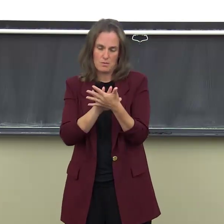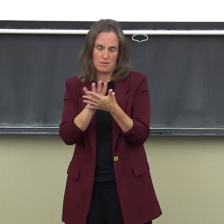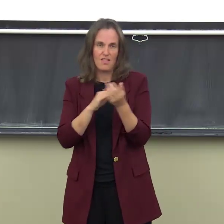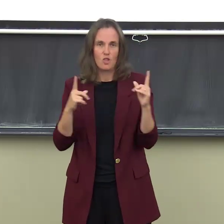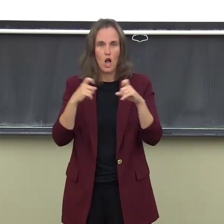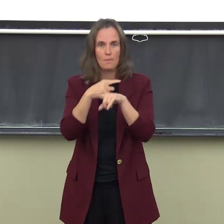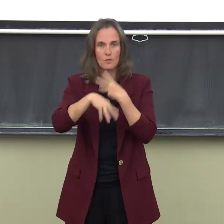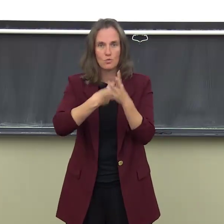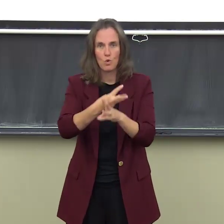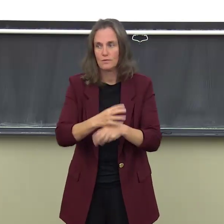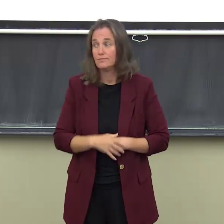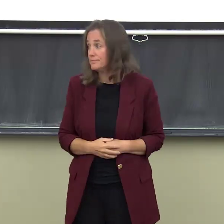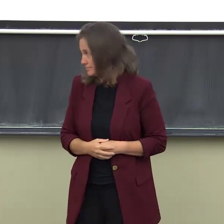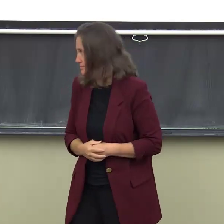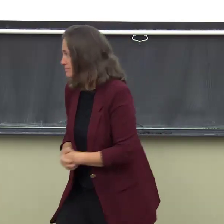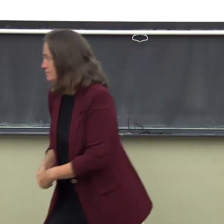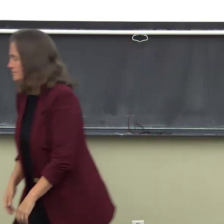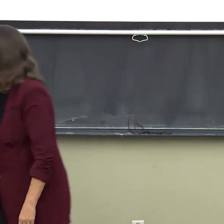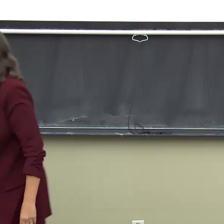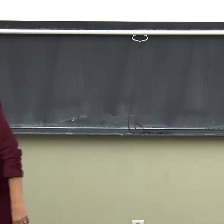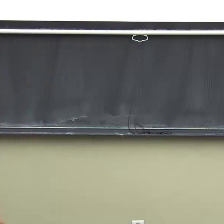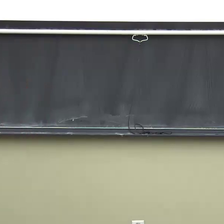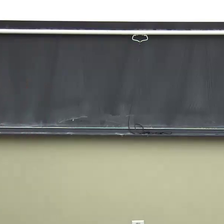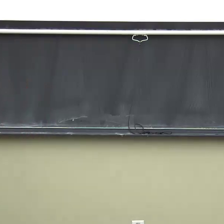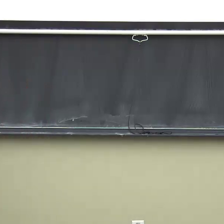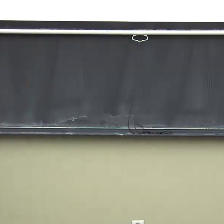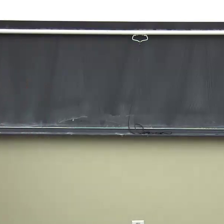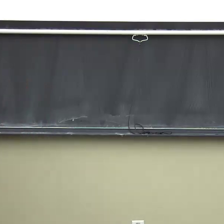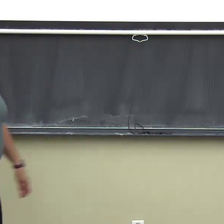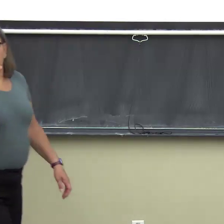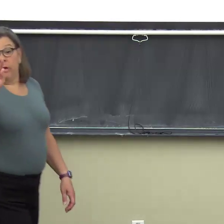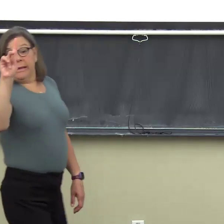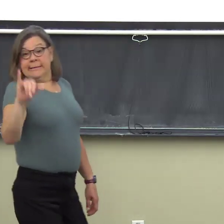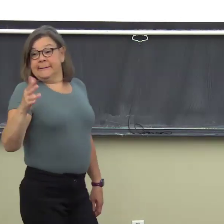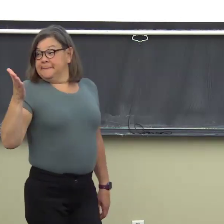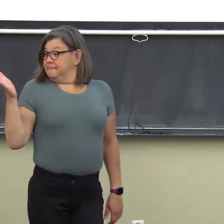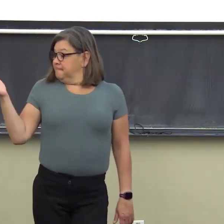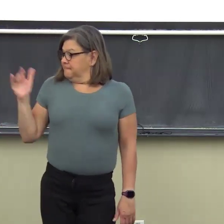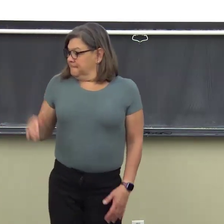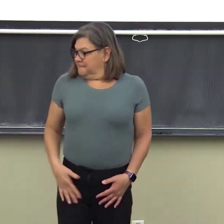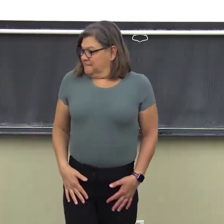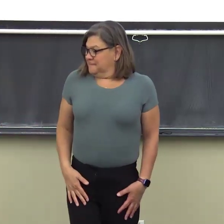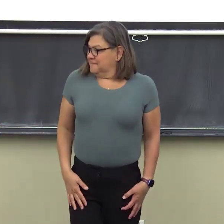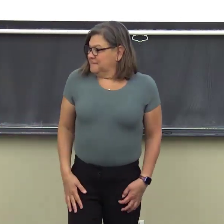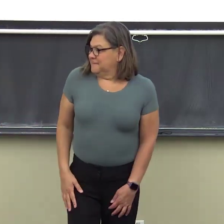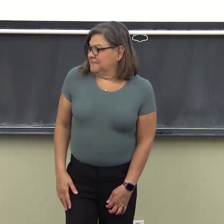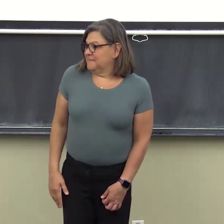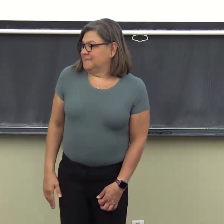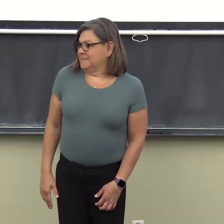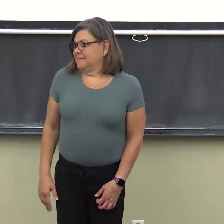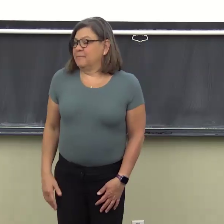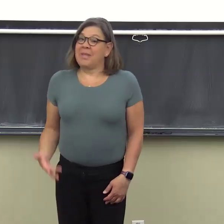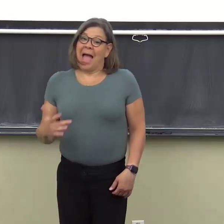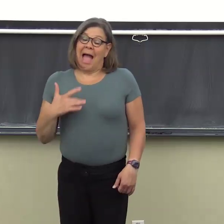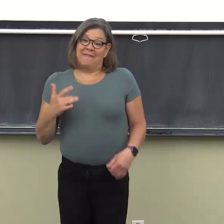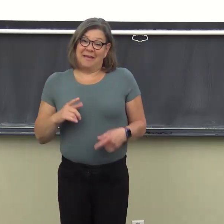And the formulaic, the listicles, yeah. Randy has wanted to say something. I have a feeling I'm gonna